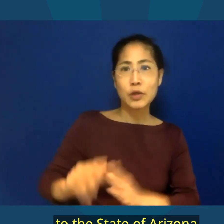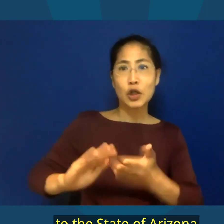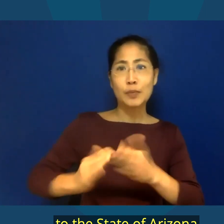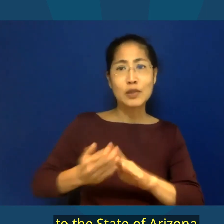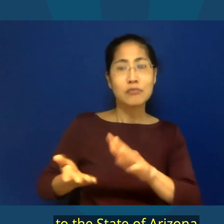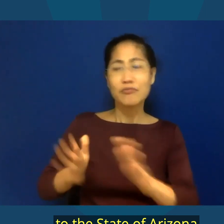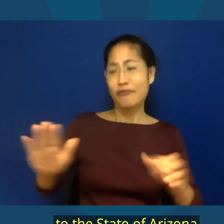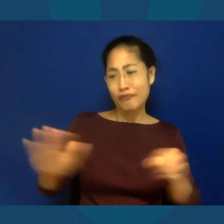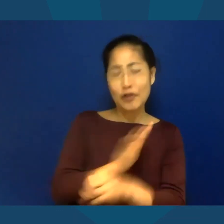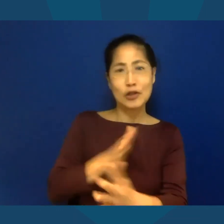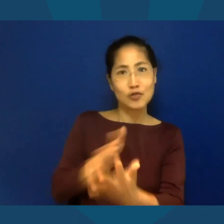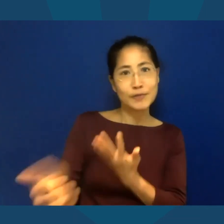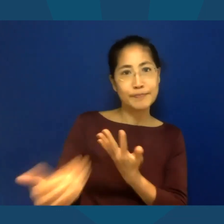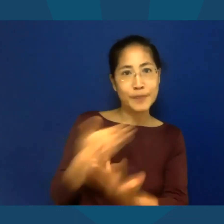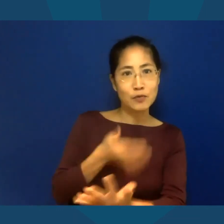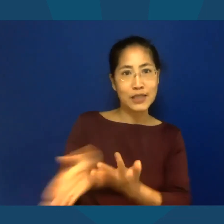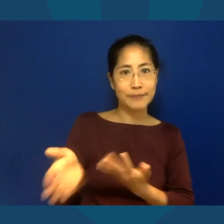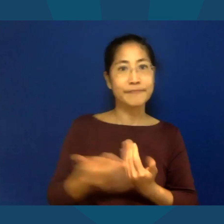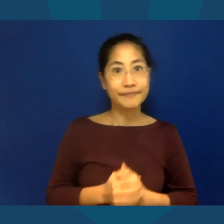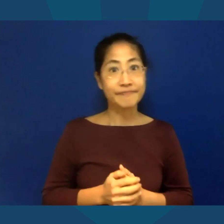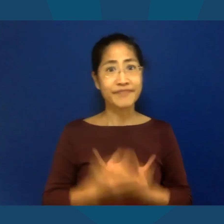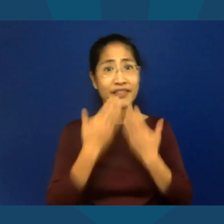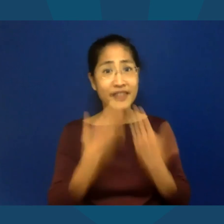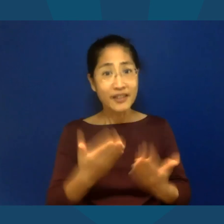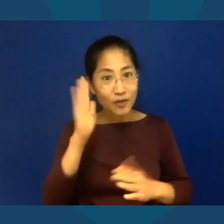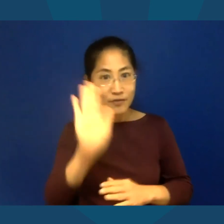community. Thank you for your vote.